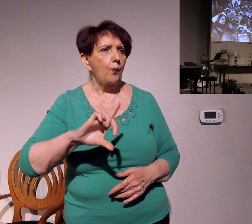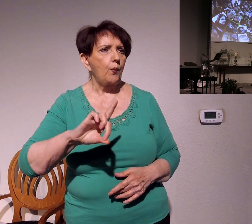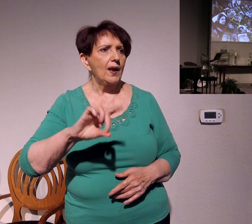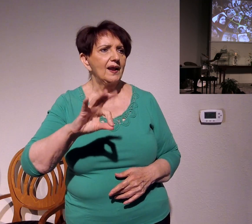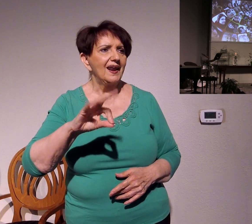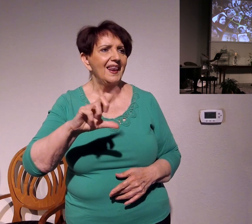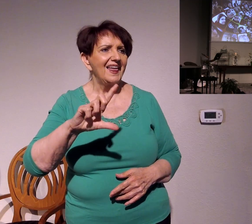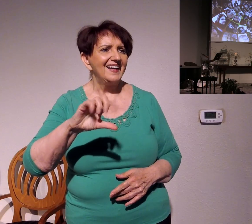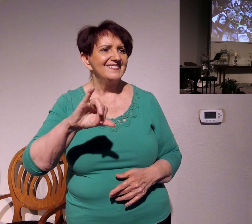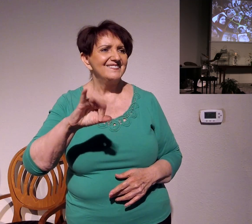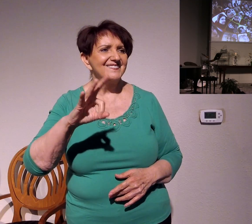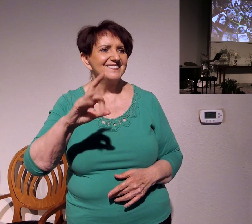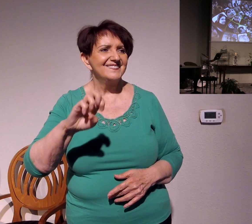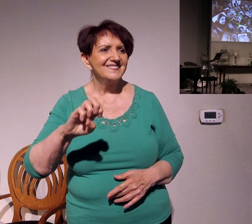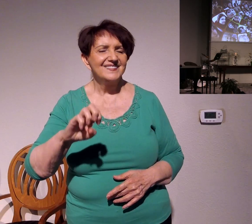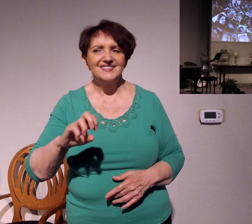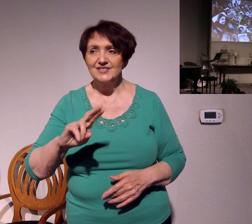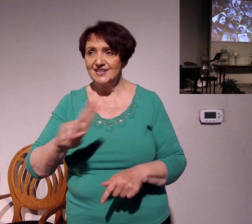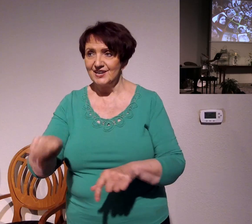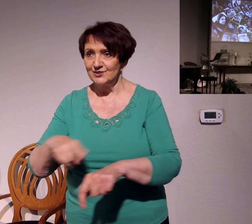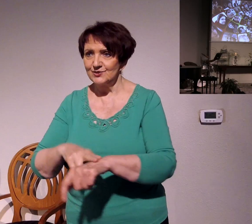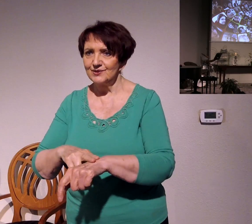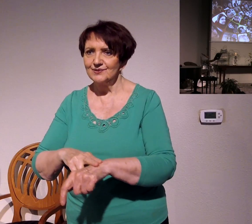Wildlife. Nature.